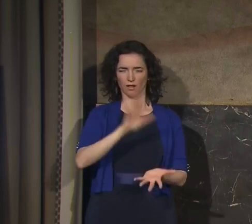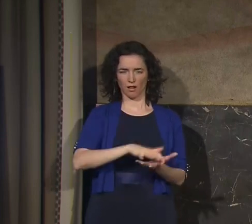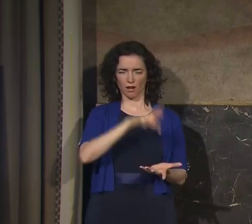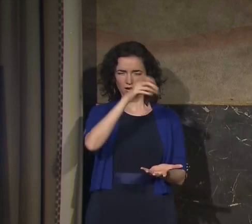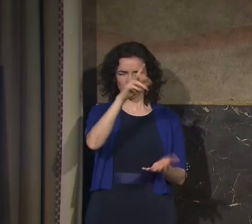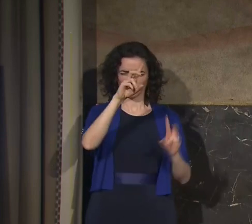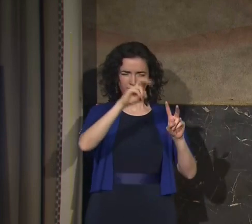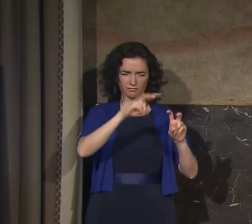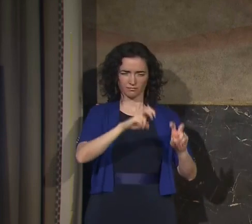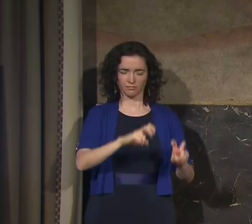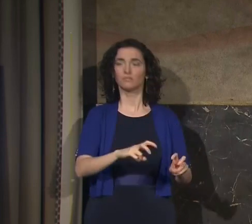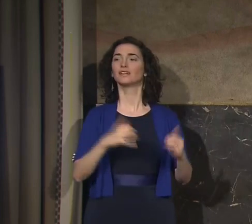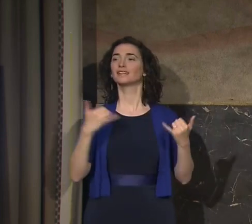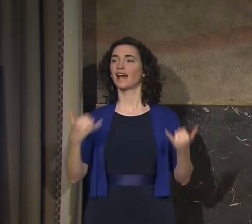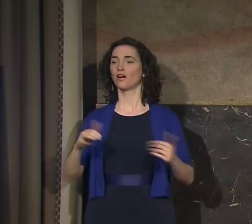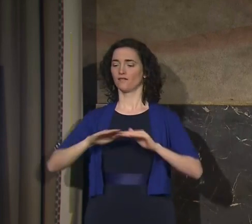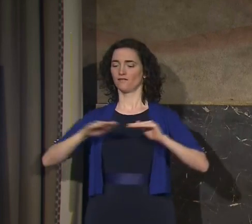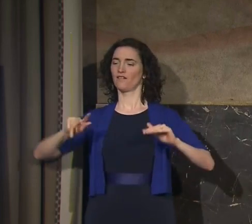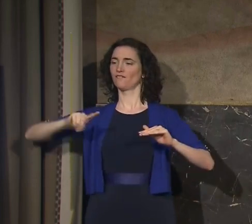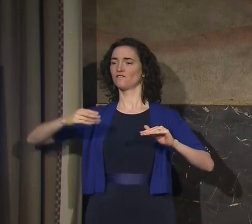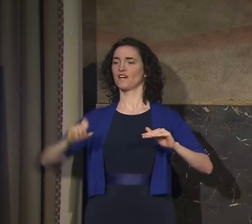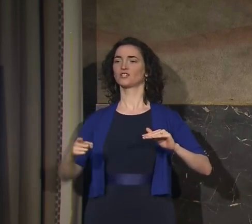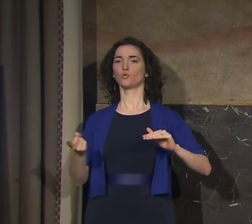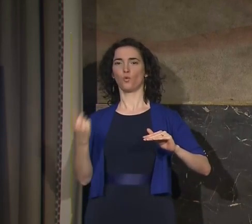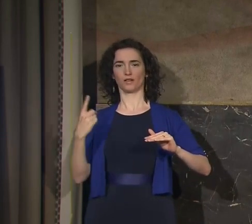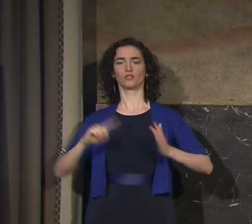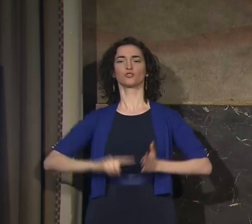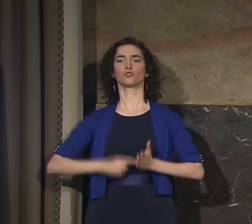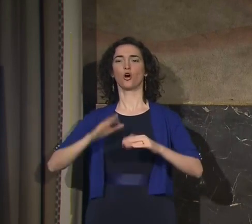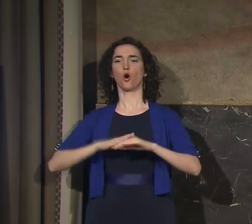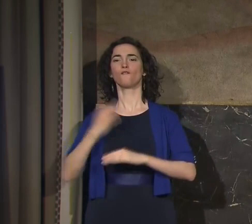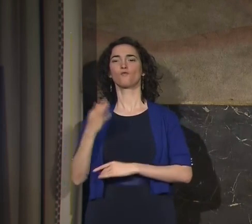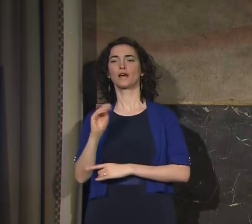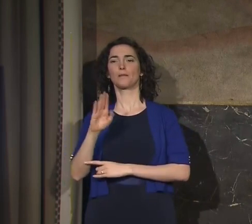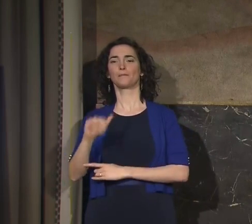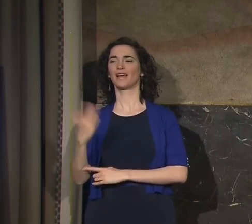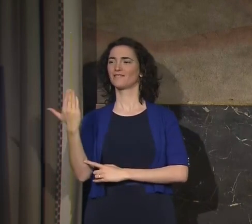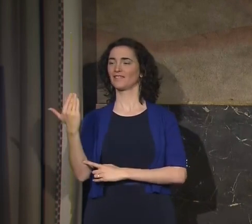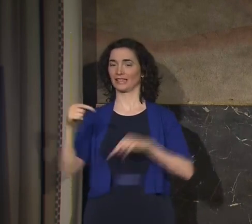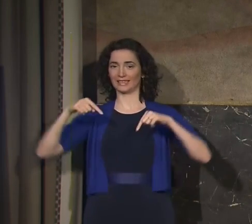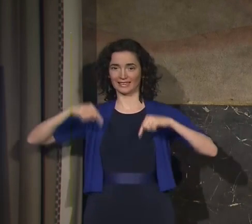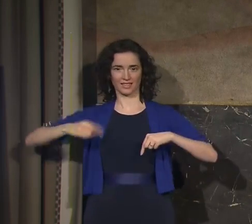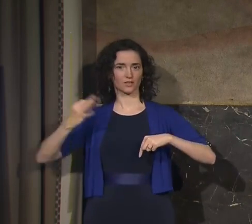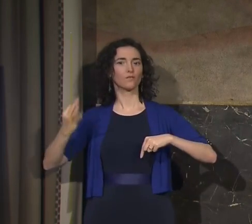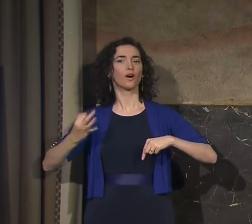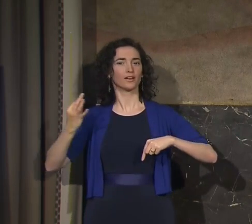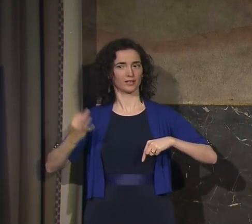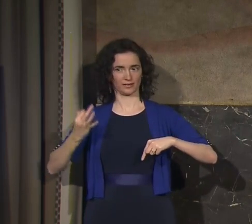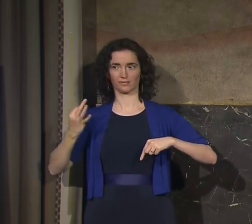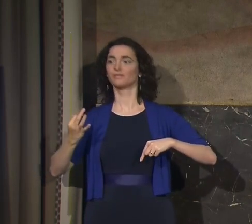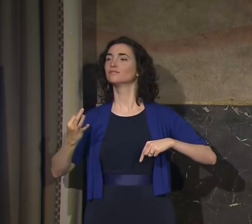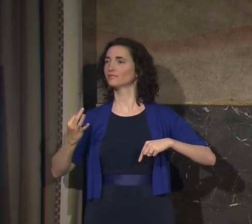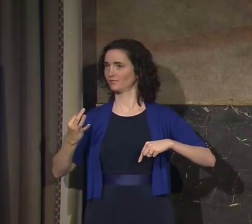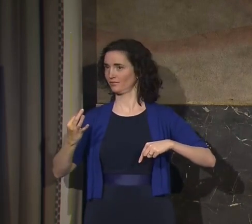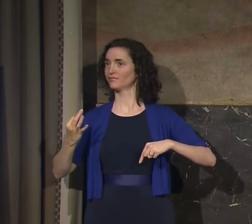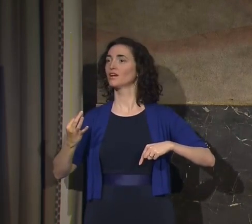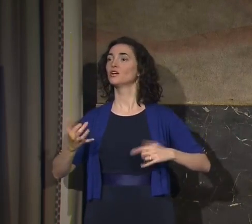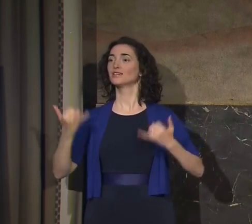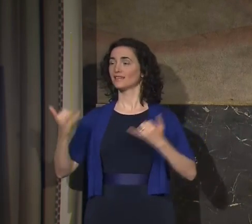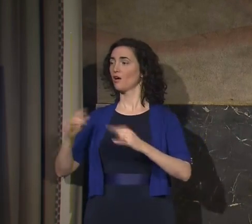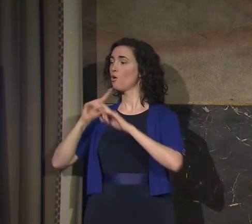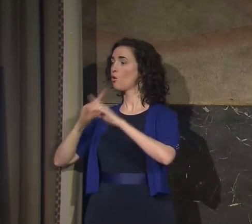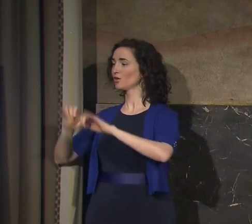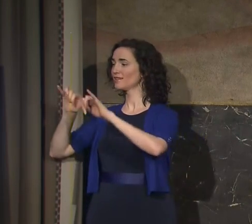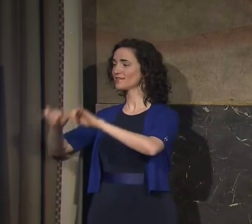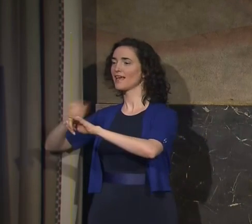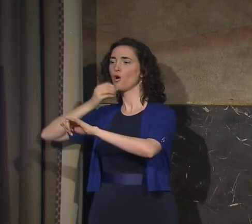will be moving to phase 1 on Friday, May the 15th. That is this Friday. And so we will be lifting the stay-at-home